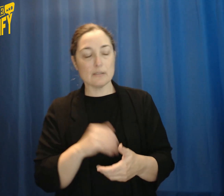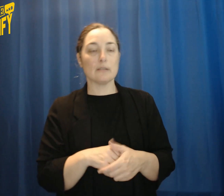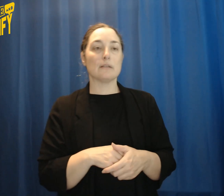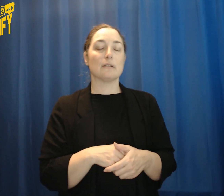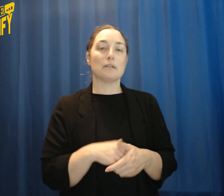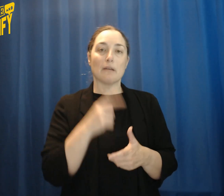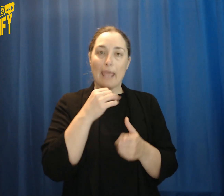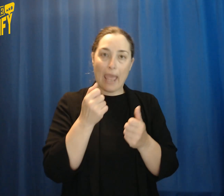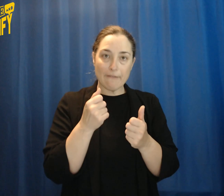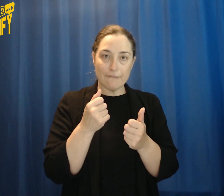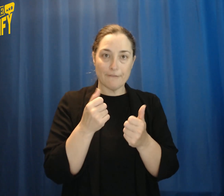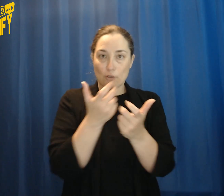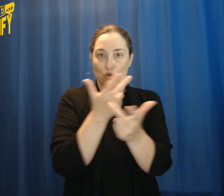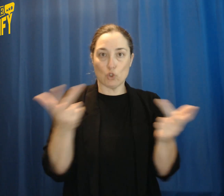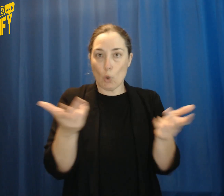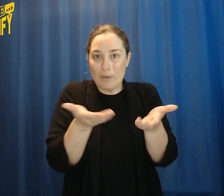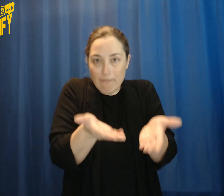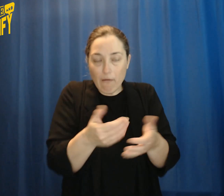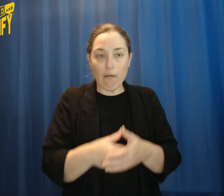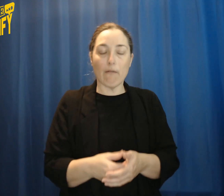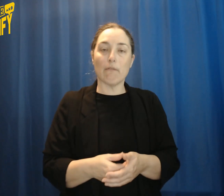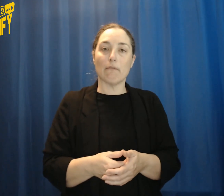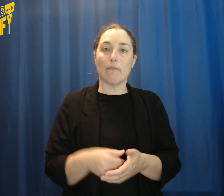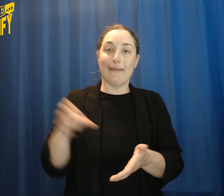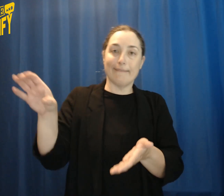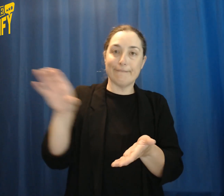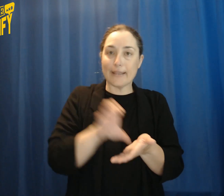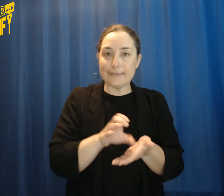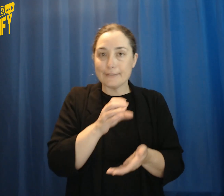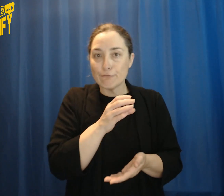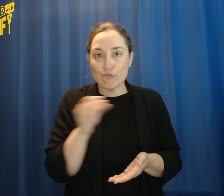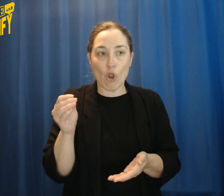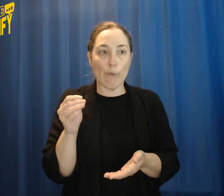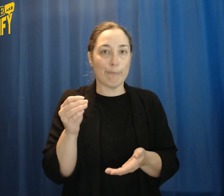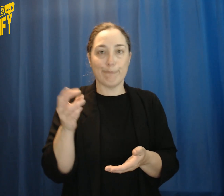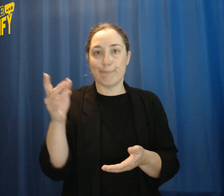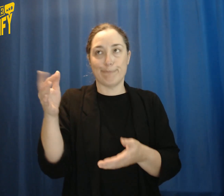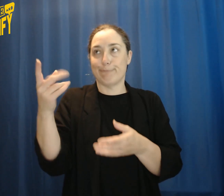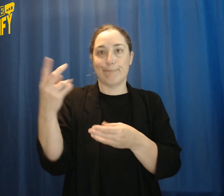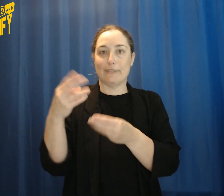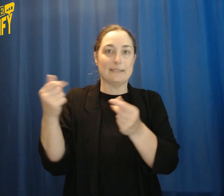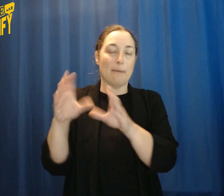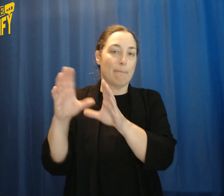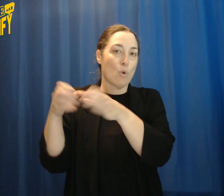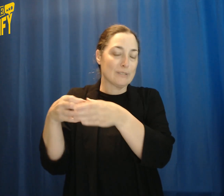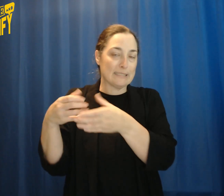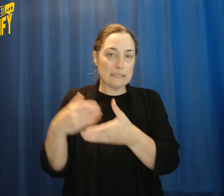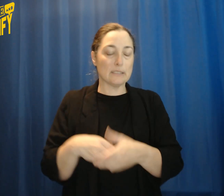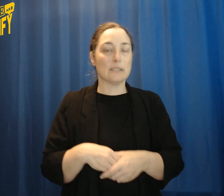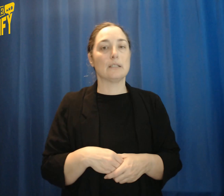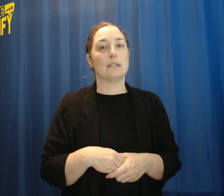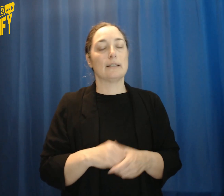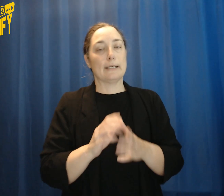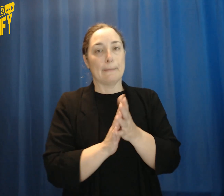here. We've got the funding from whatever the body might be, and that means that all the artists get